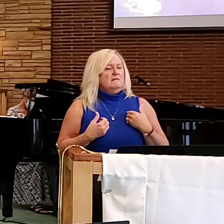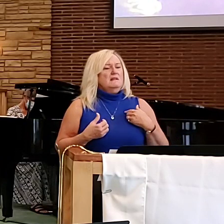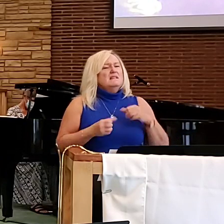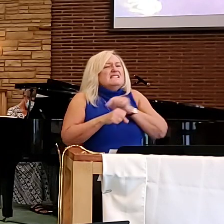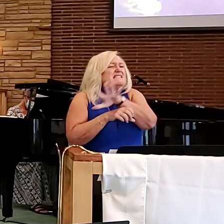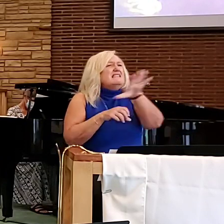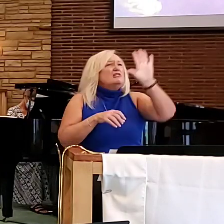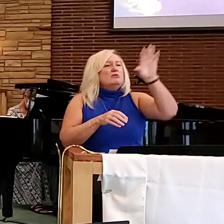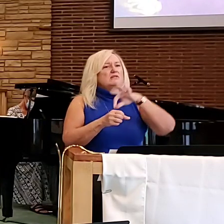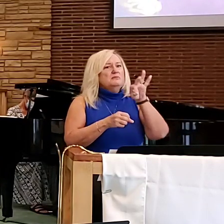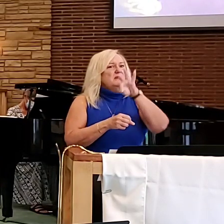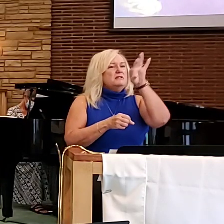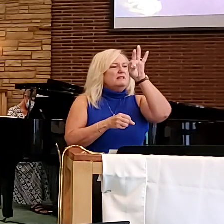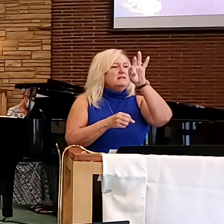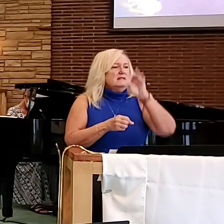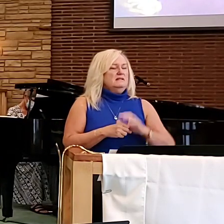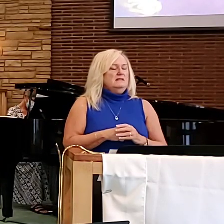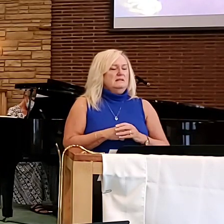send your Spirit.